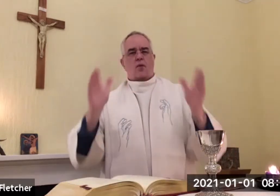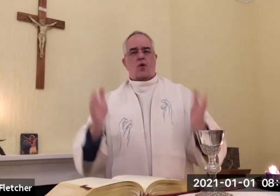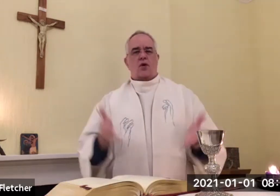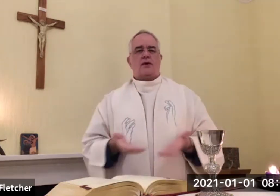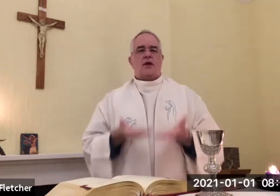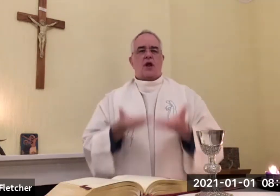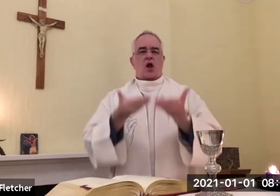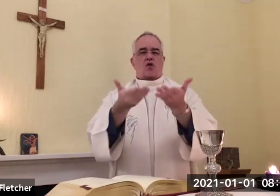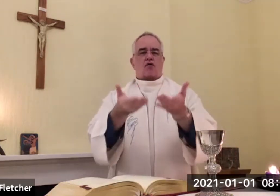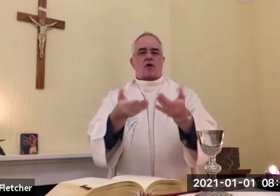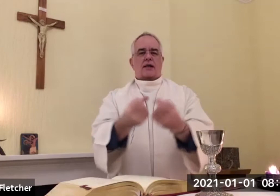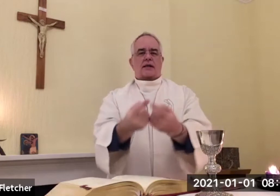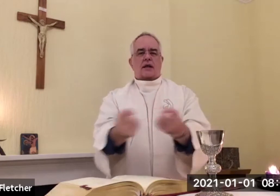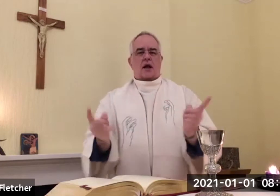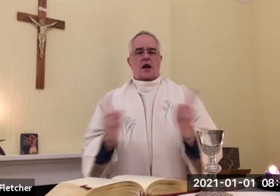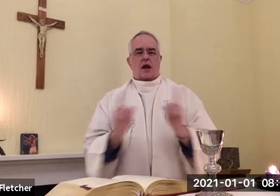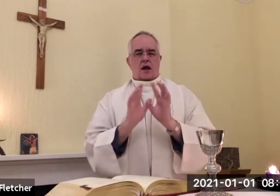world, grant us.